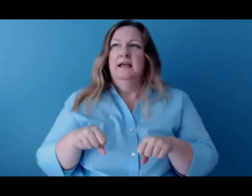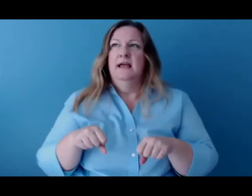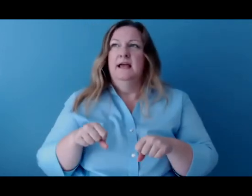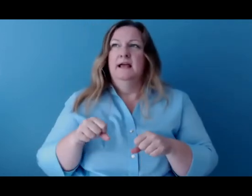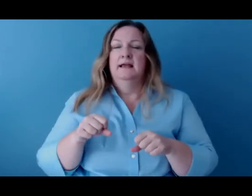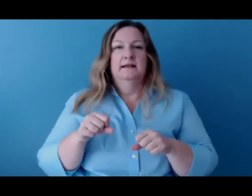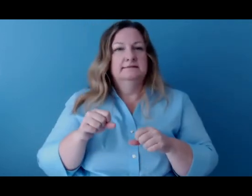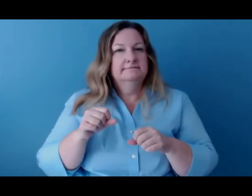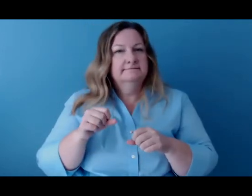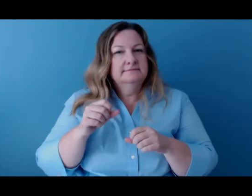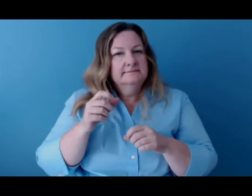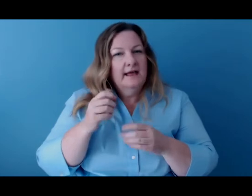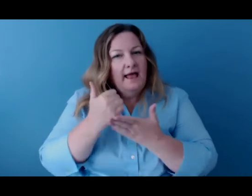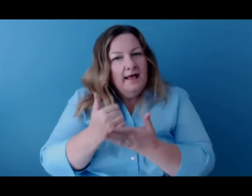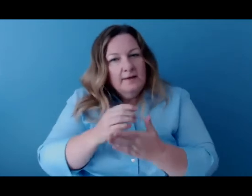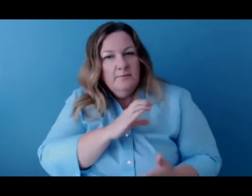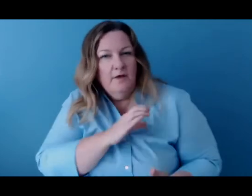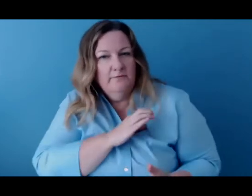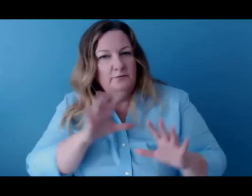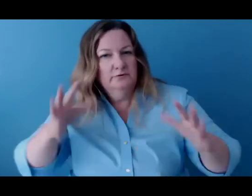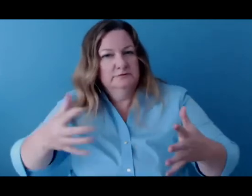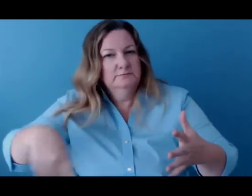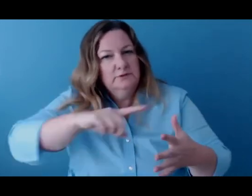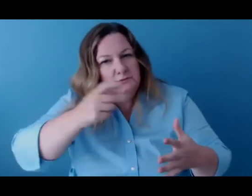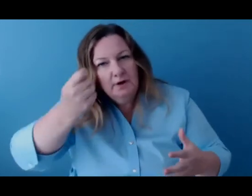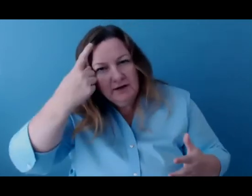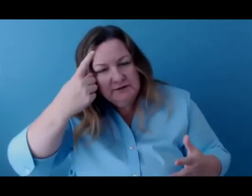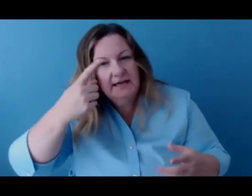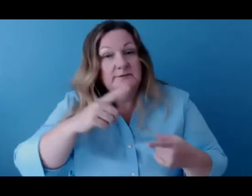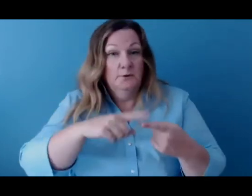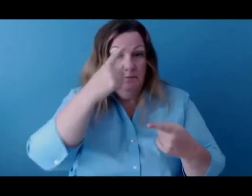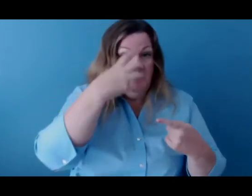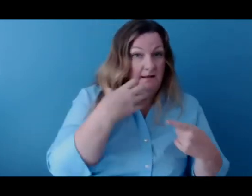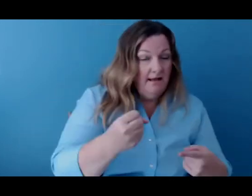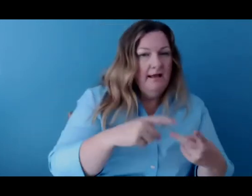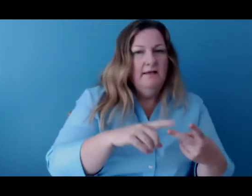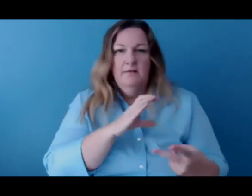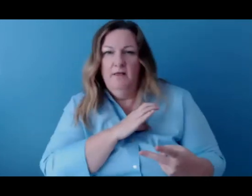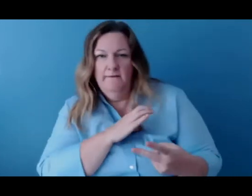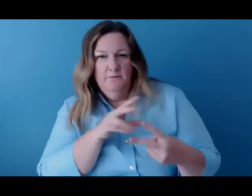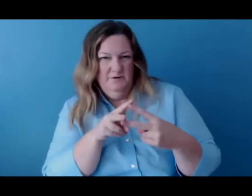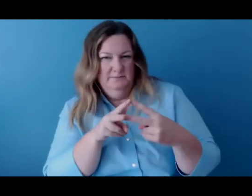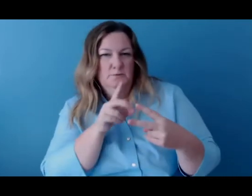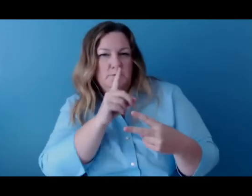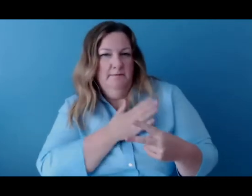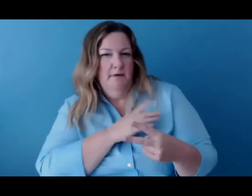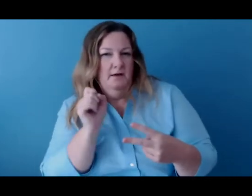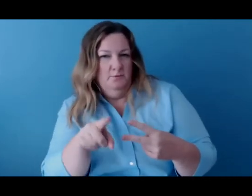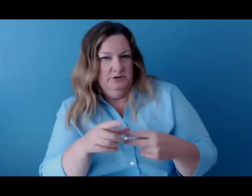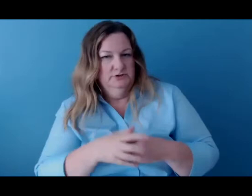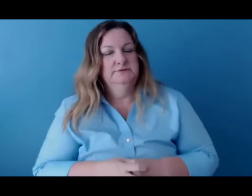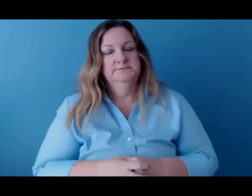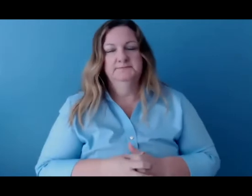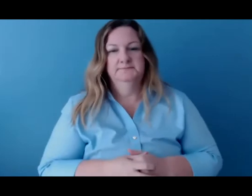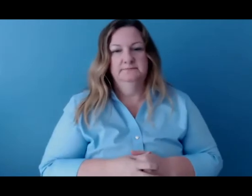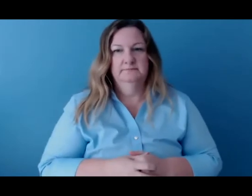if you could broadly talk about mental health and law enforcement and, you know, that kind of in that topic. Yeah,